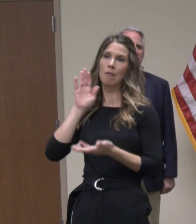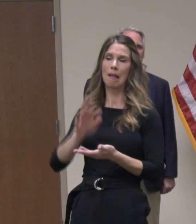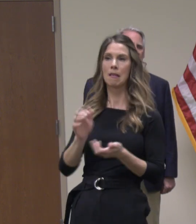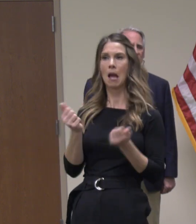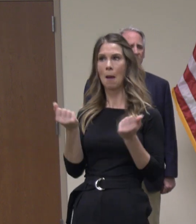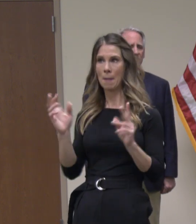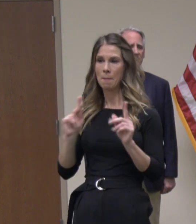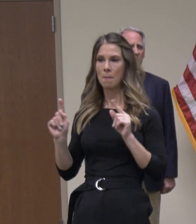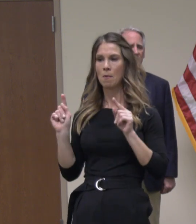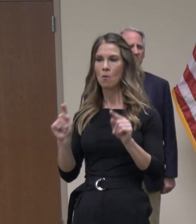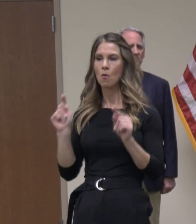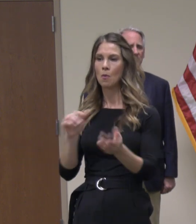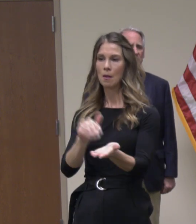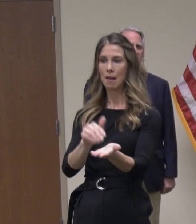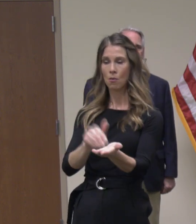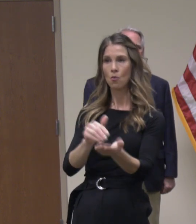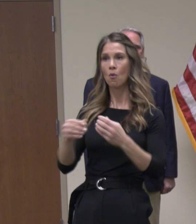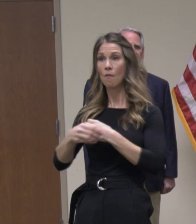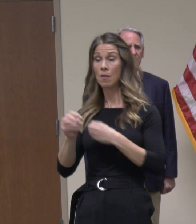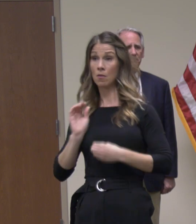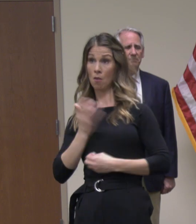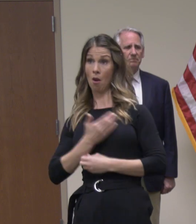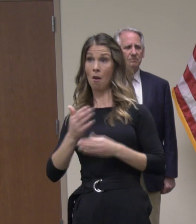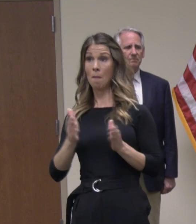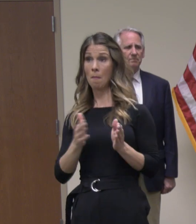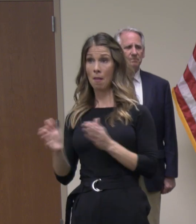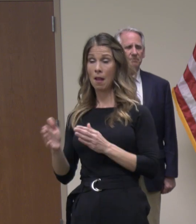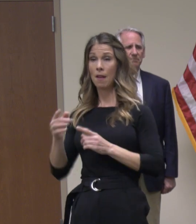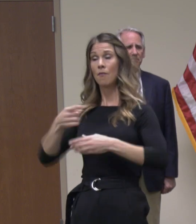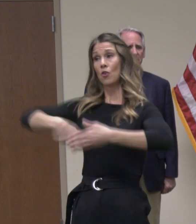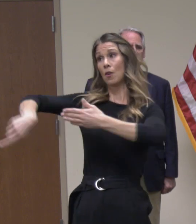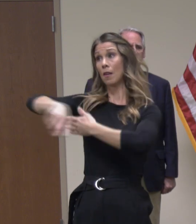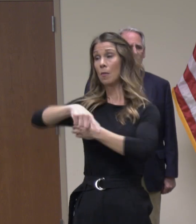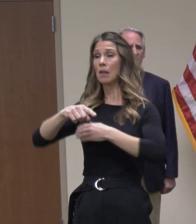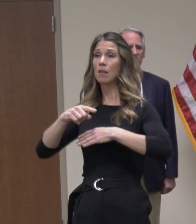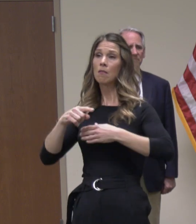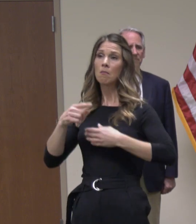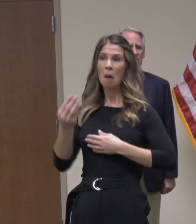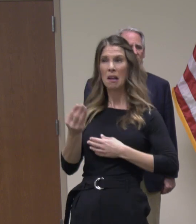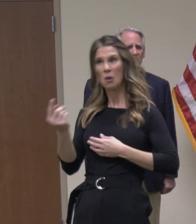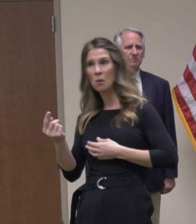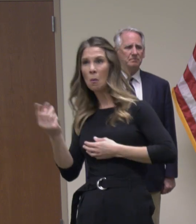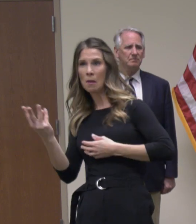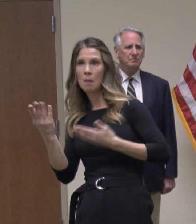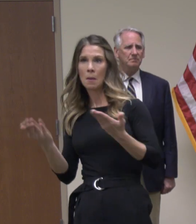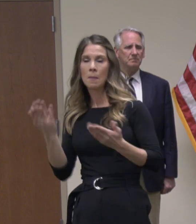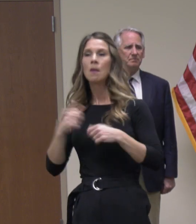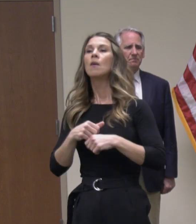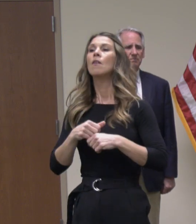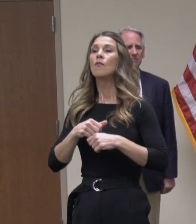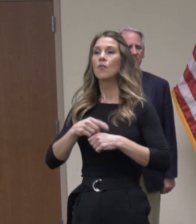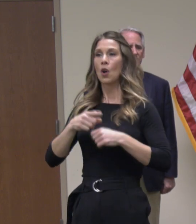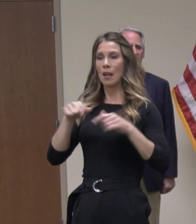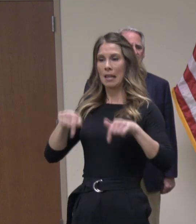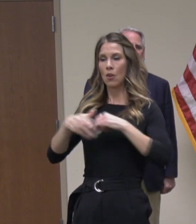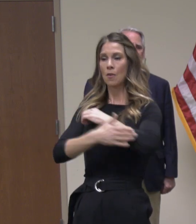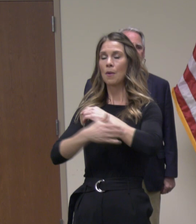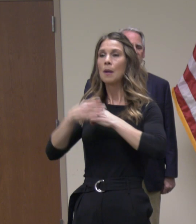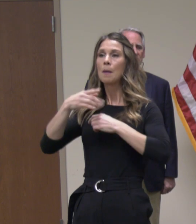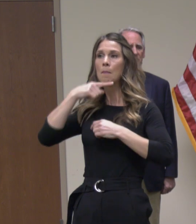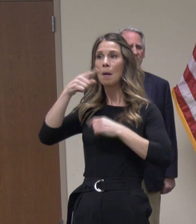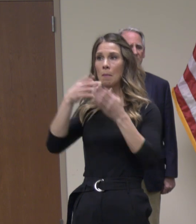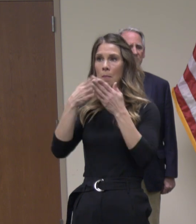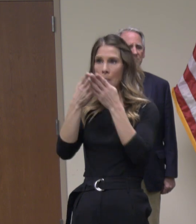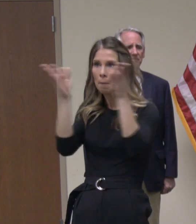the community, it is our plan, sometime early next week, for the county's public health department to begin implementing a